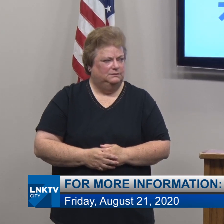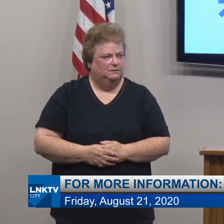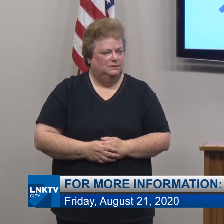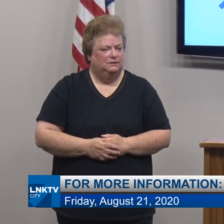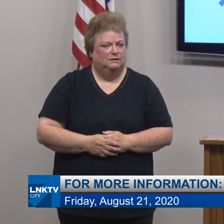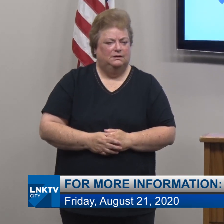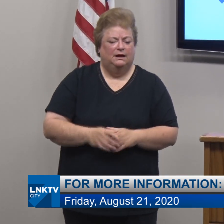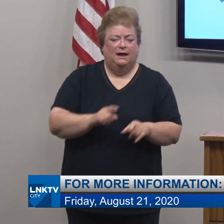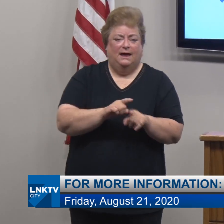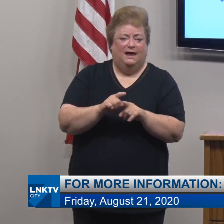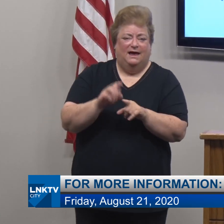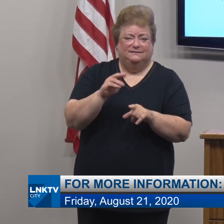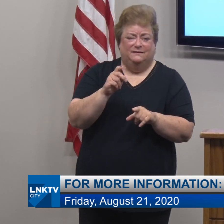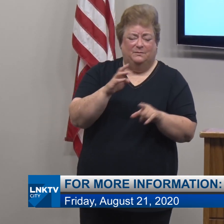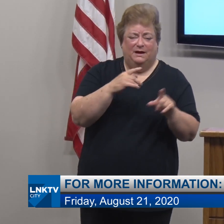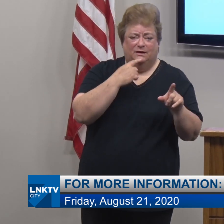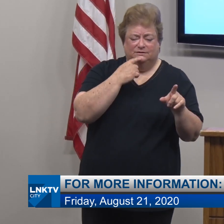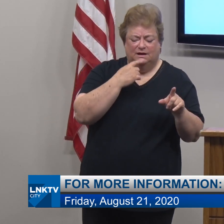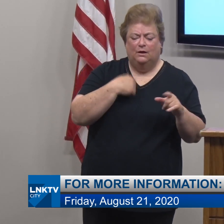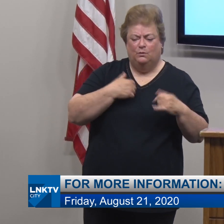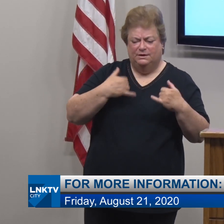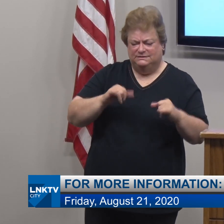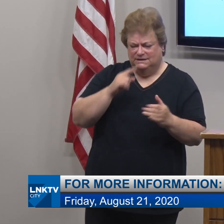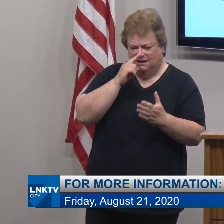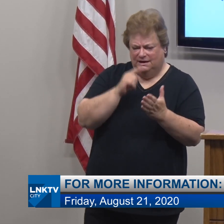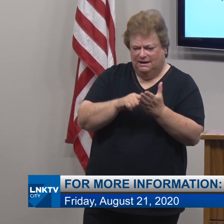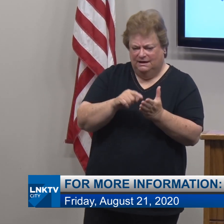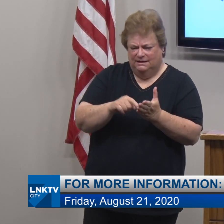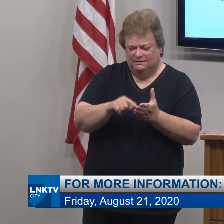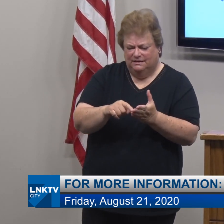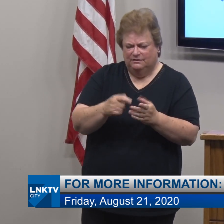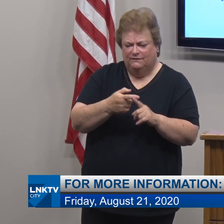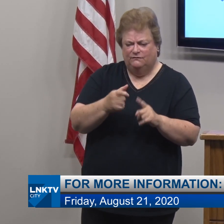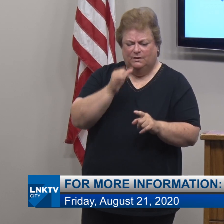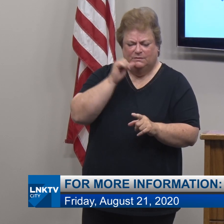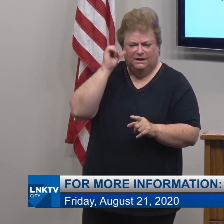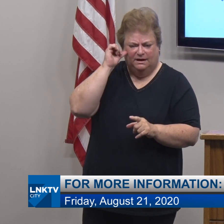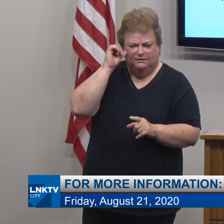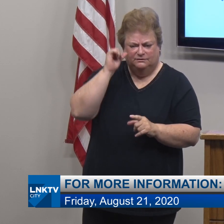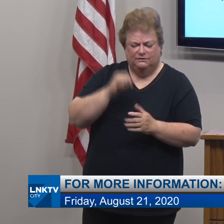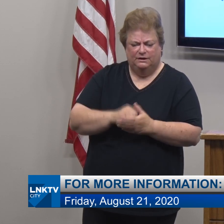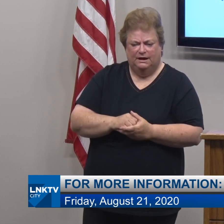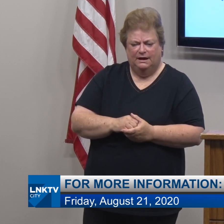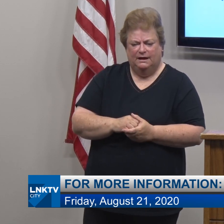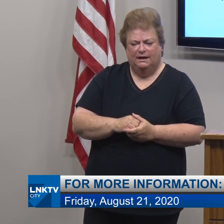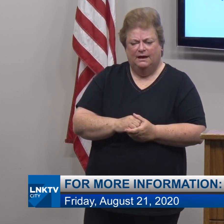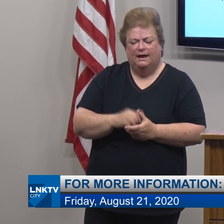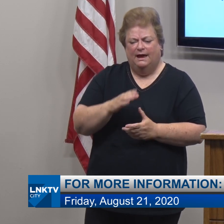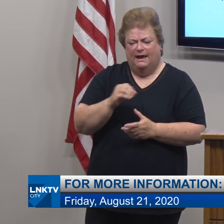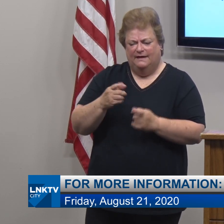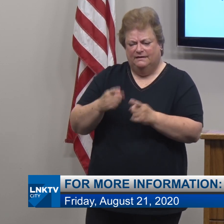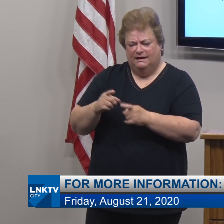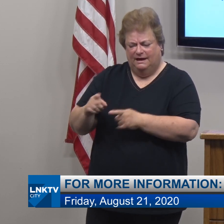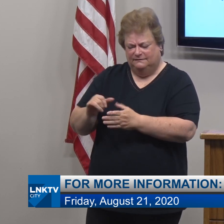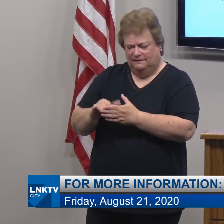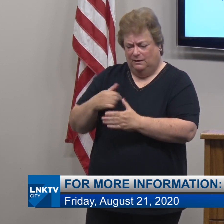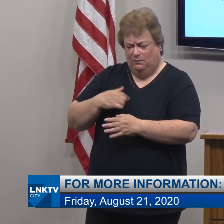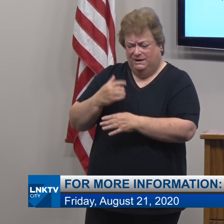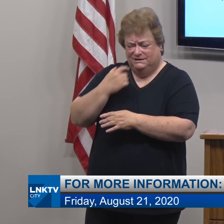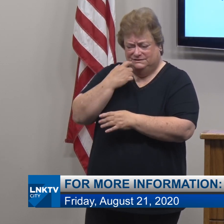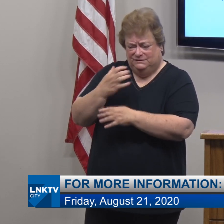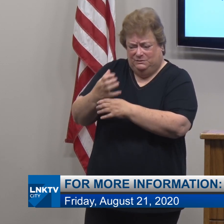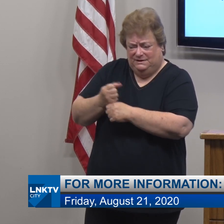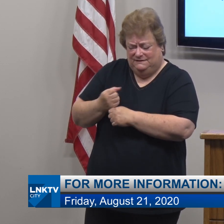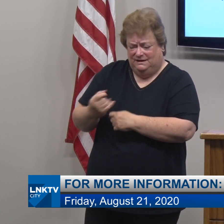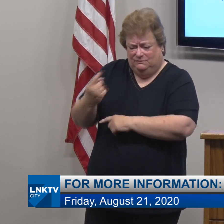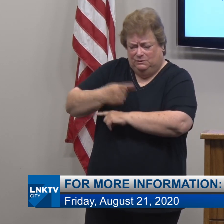As the mayor said, we're still investigating from yesterday and then our cases today that we just received. So